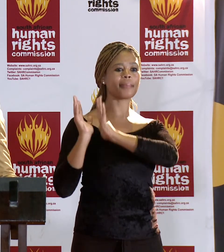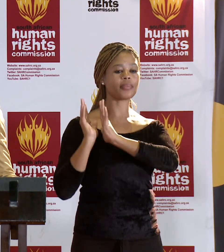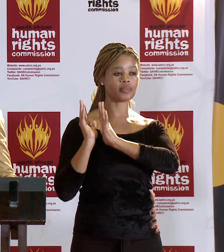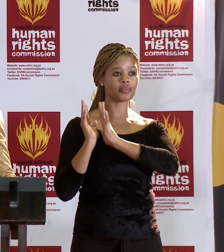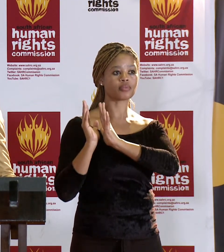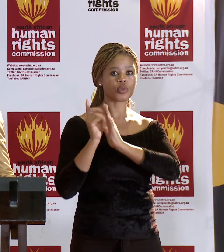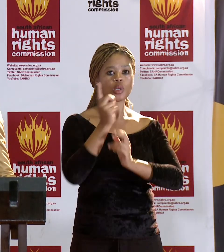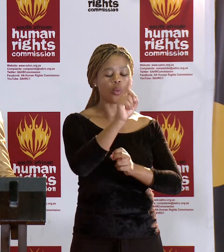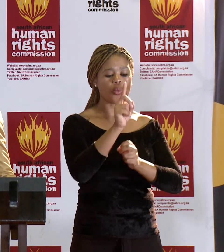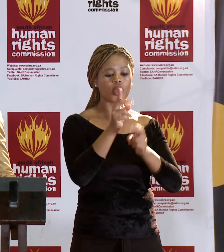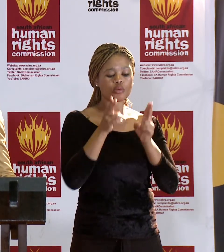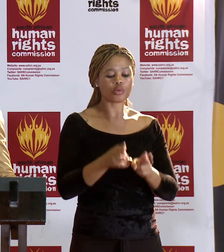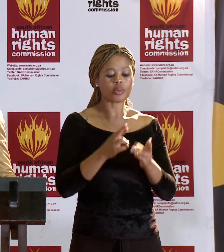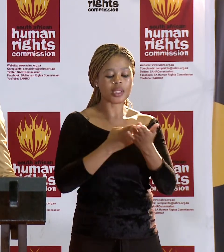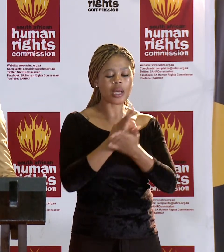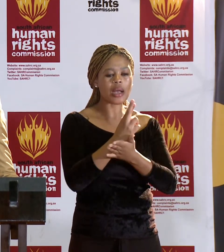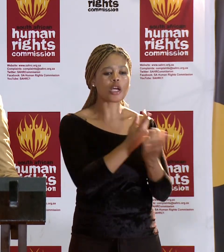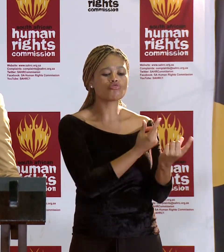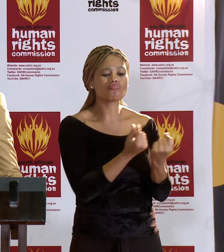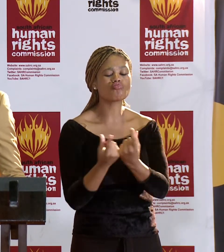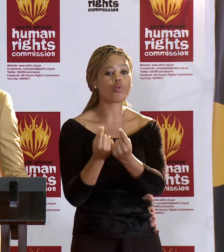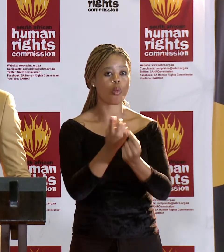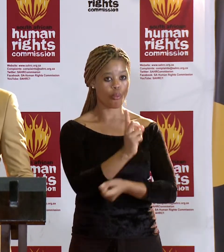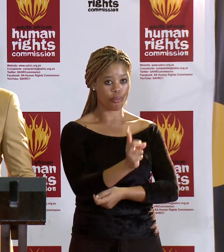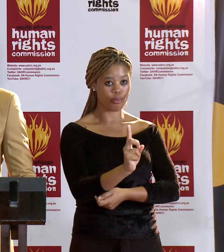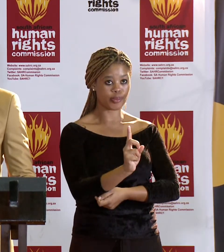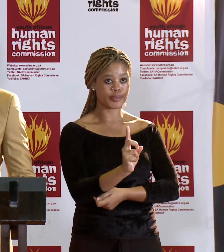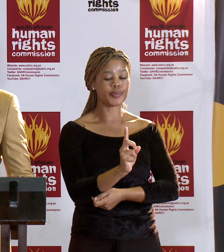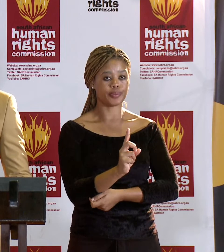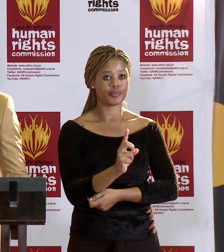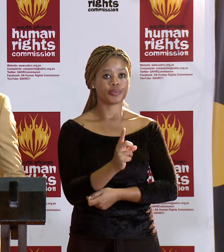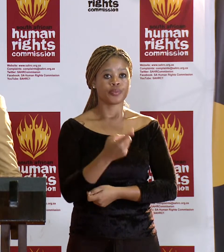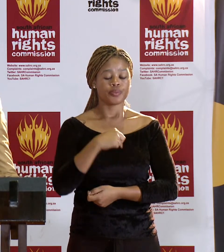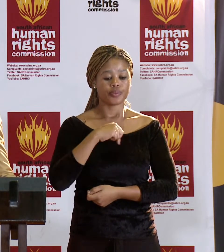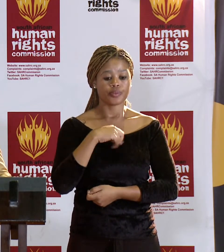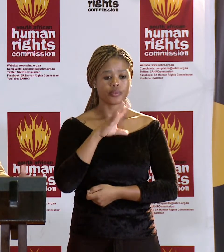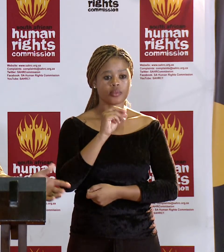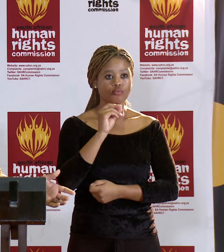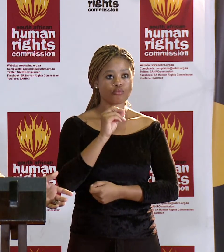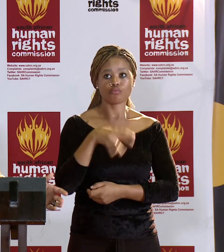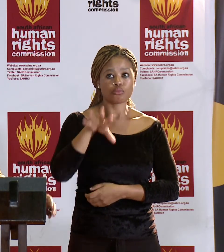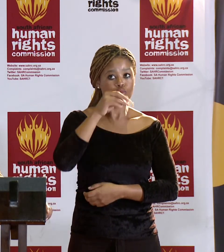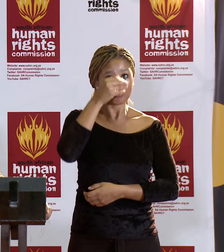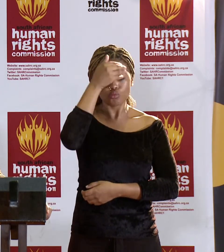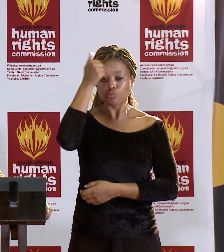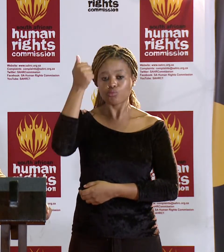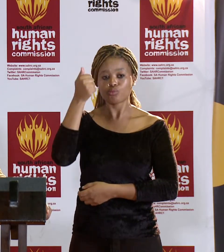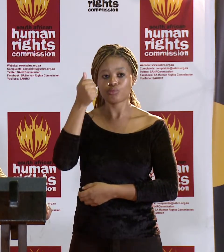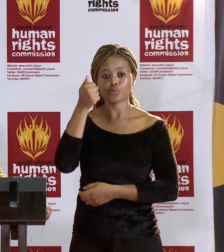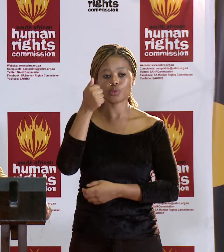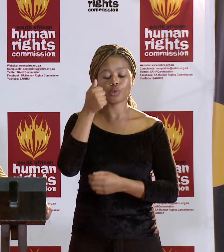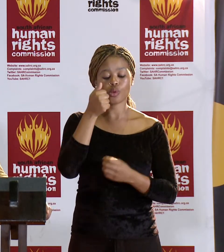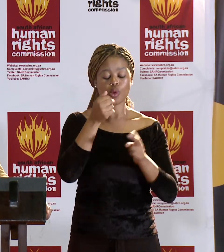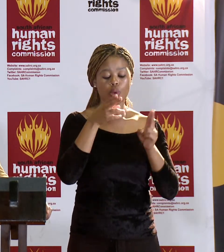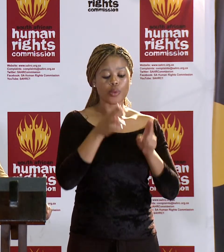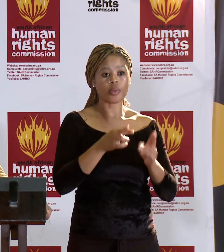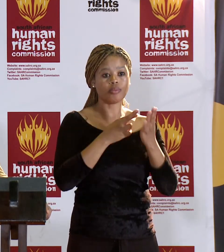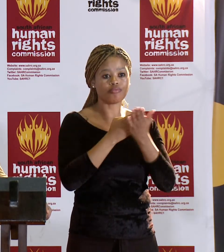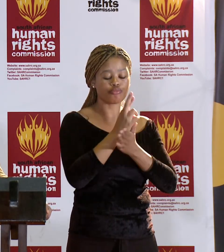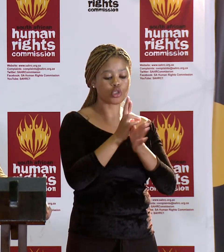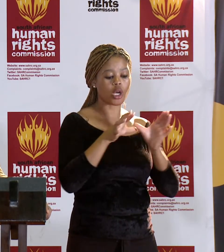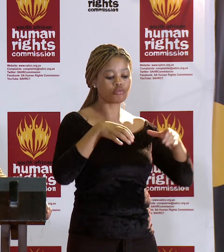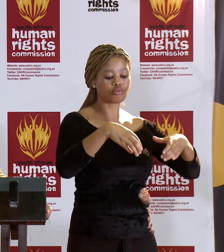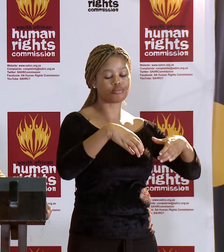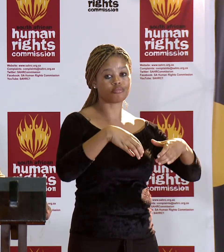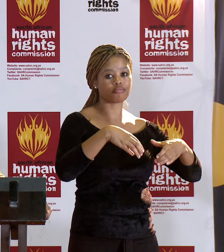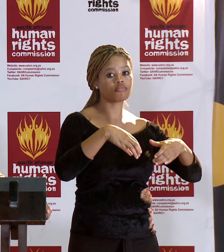what the Human Rights Commission does. I suppose not everyone knows the Human Rights Commission, right? Yes, so